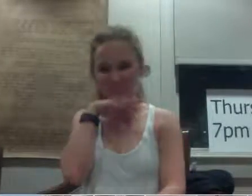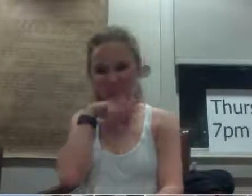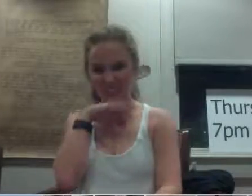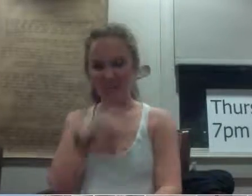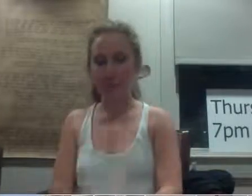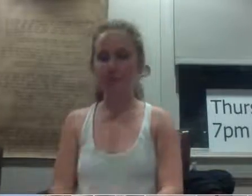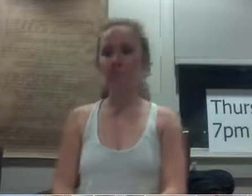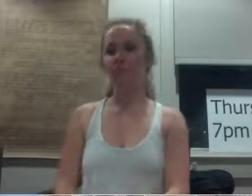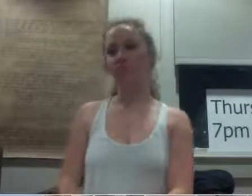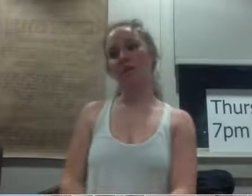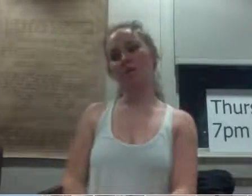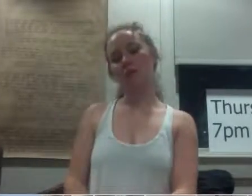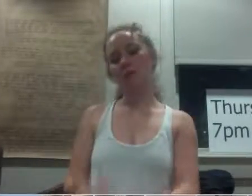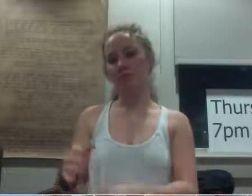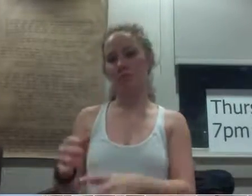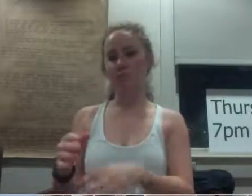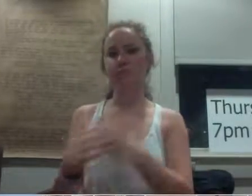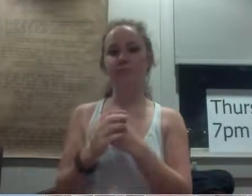Typically, this is a bacteria.